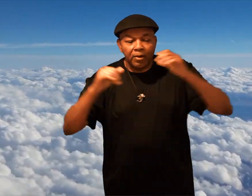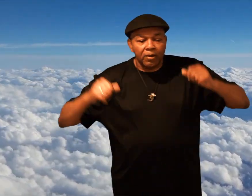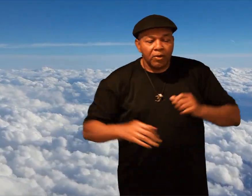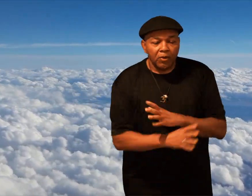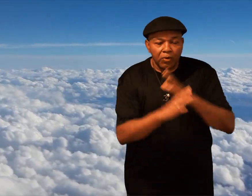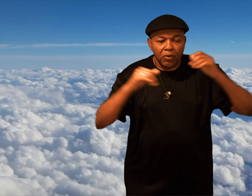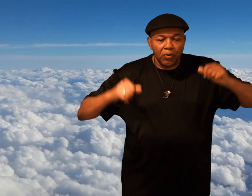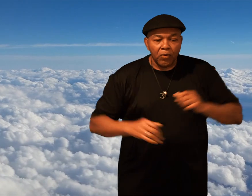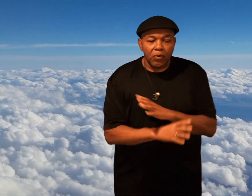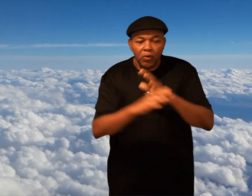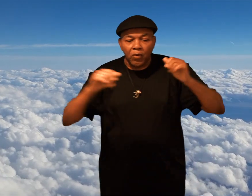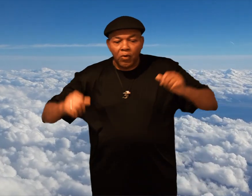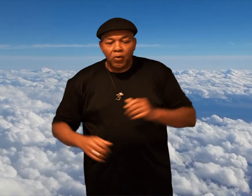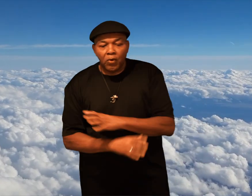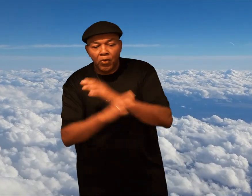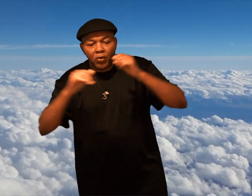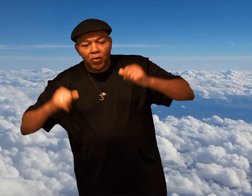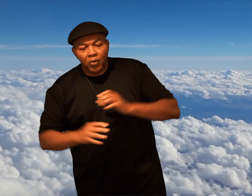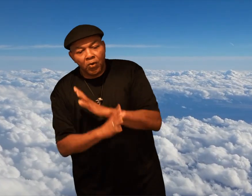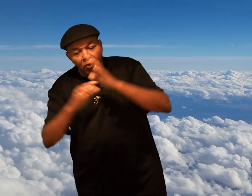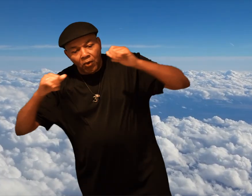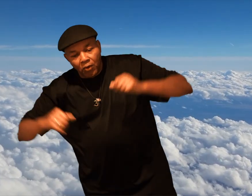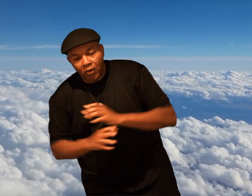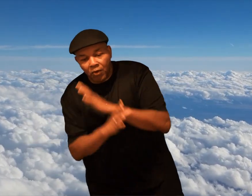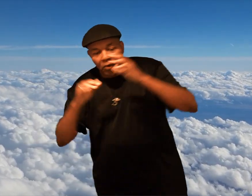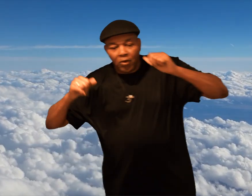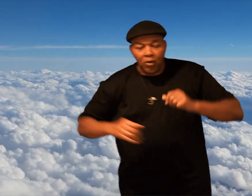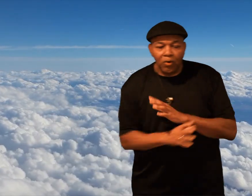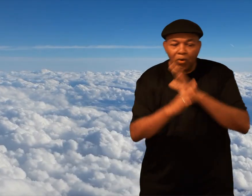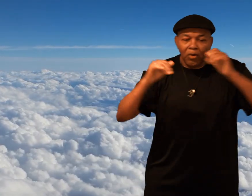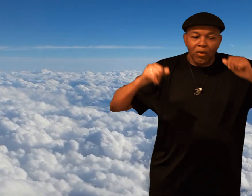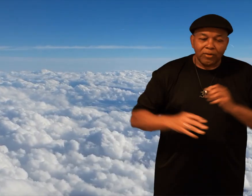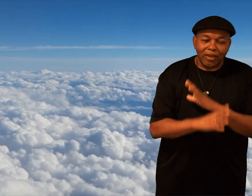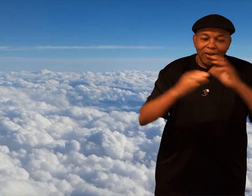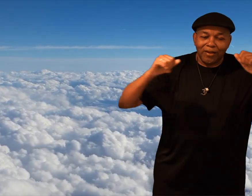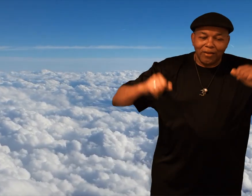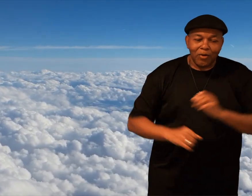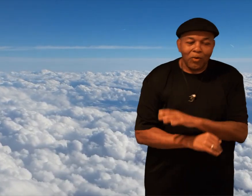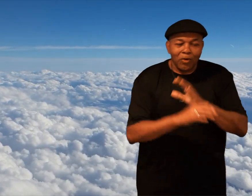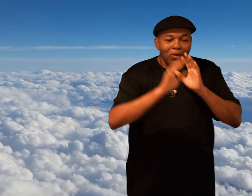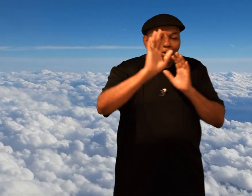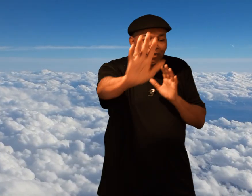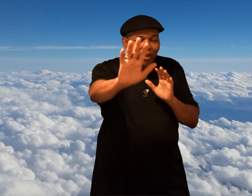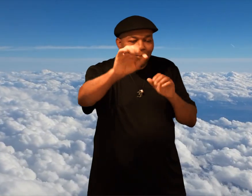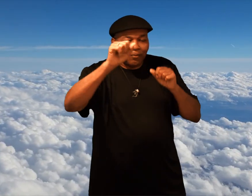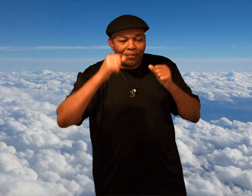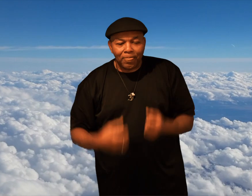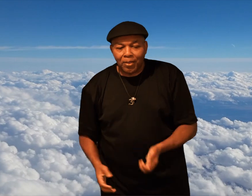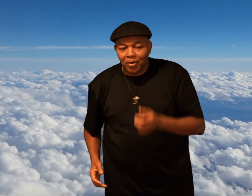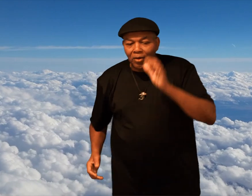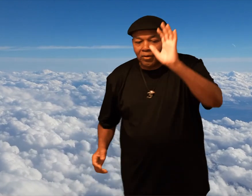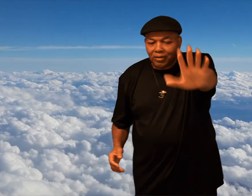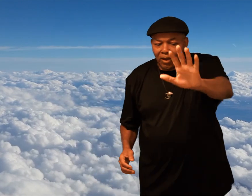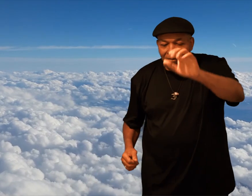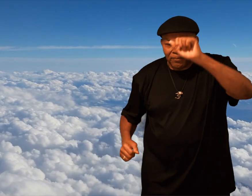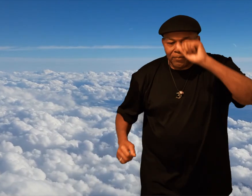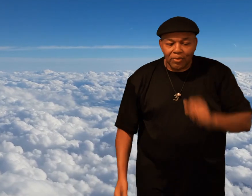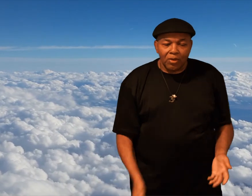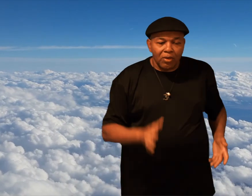you're the light in the dark, you're the spark, you are fun, you're my mom, you are water, you're the stars, you're my daughter, you're my friend to the end, you're my dreams, you're my father, you're